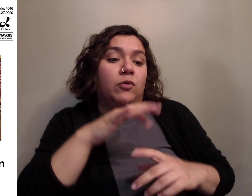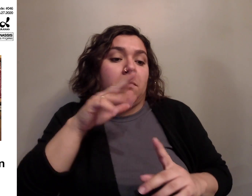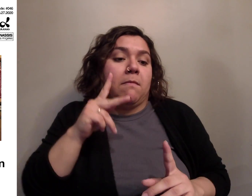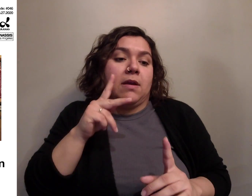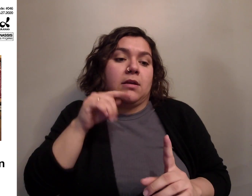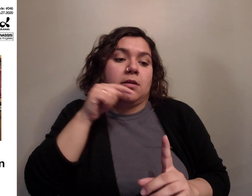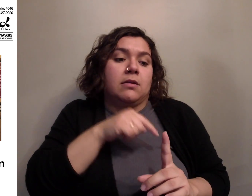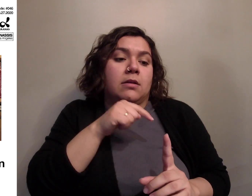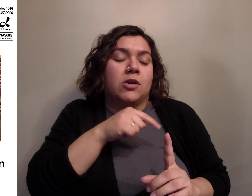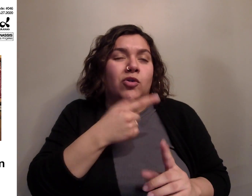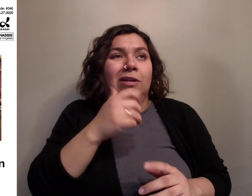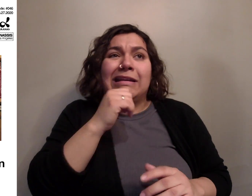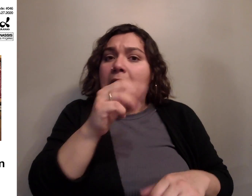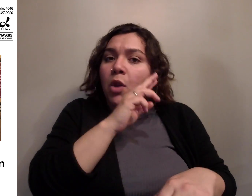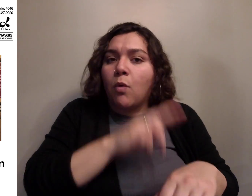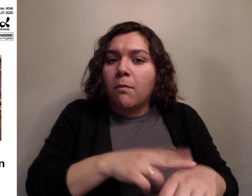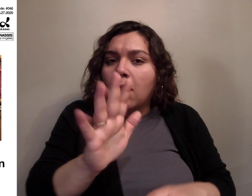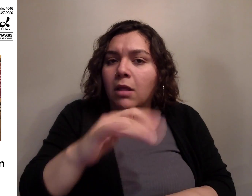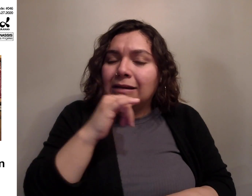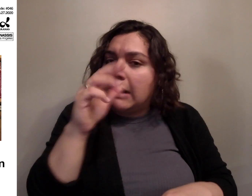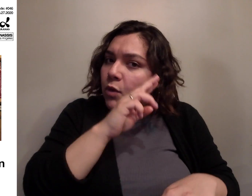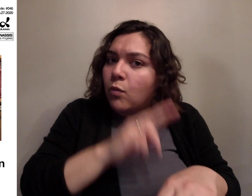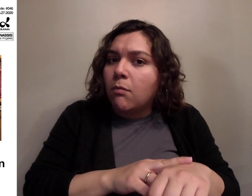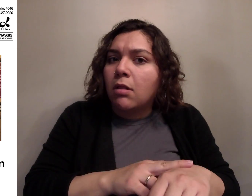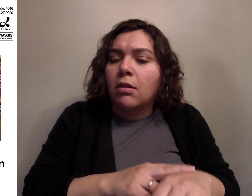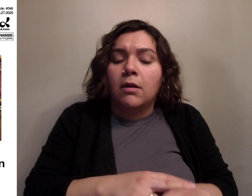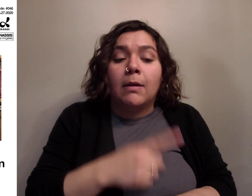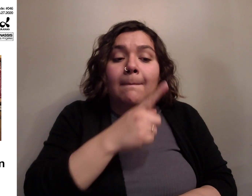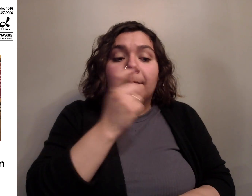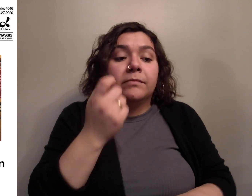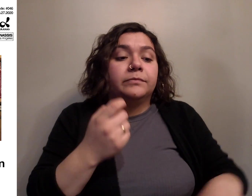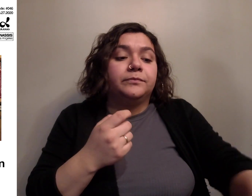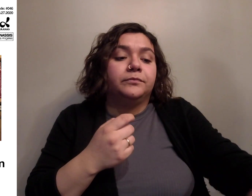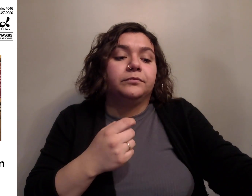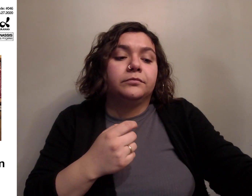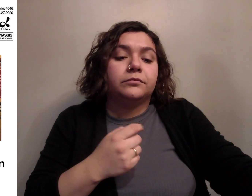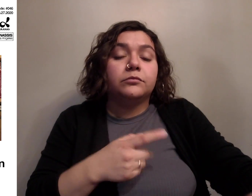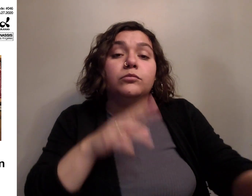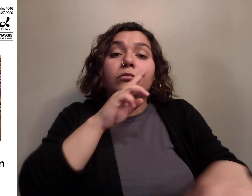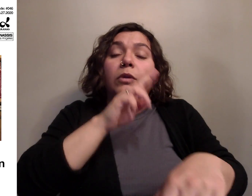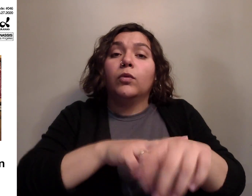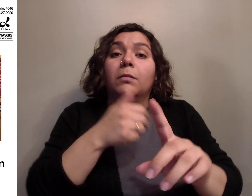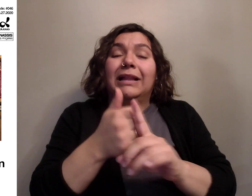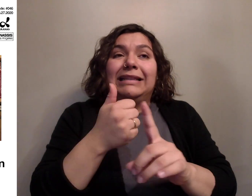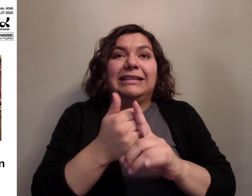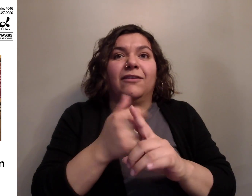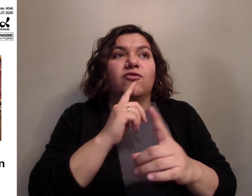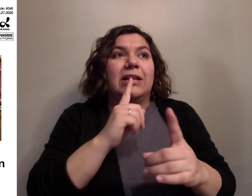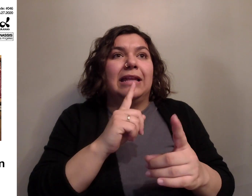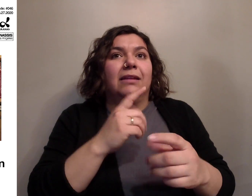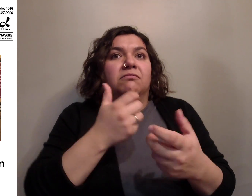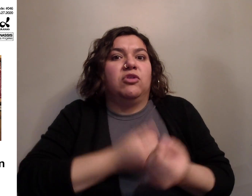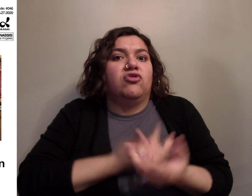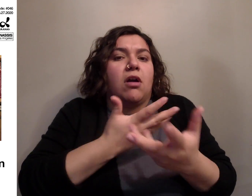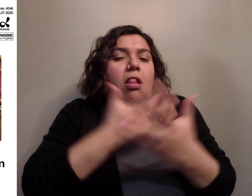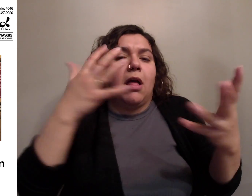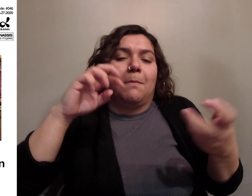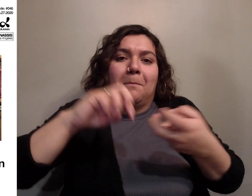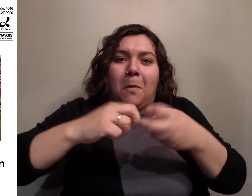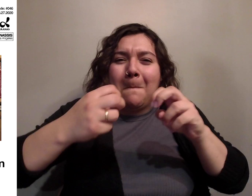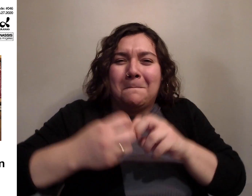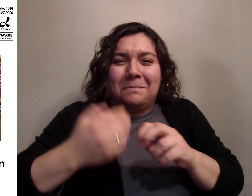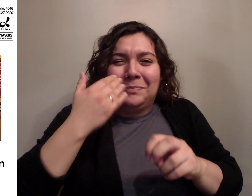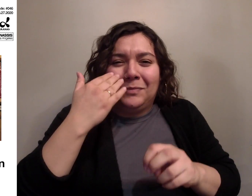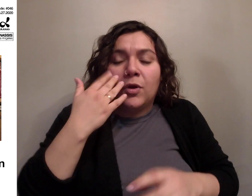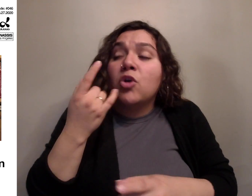conditions for life to go back to not normal, because in a way normal got us into